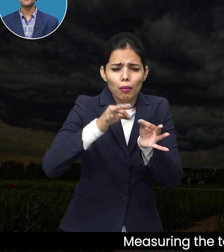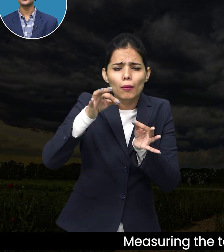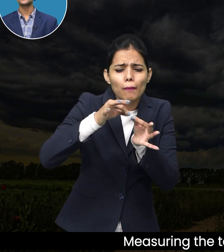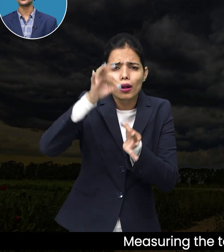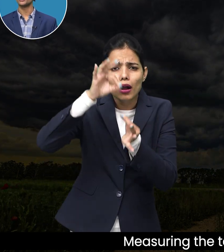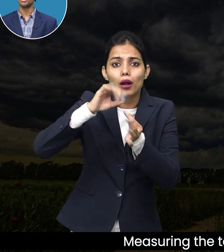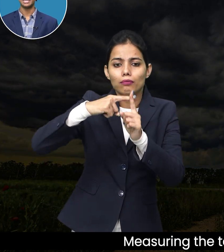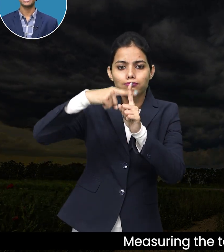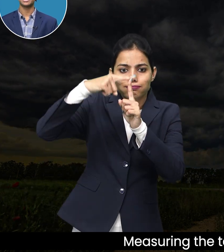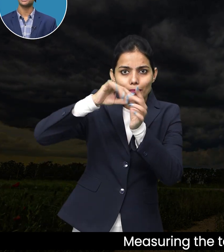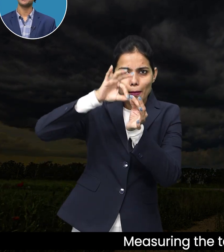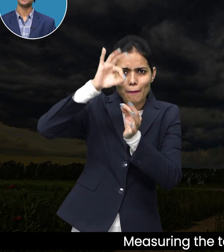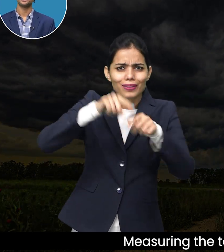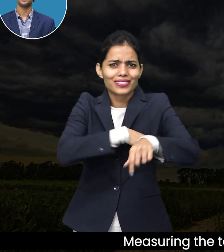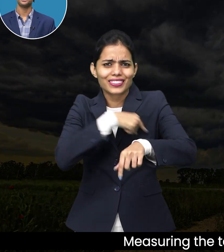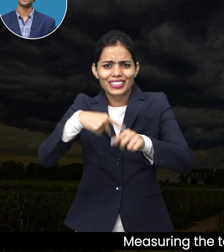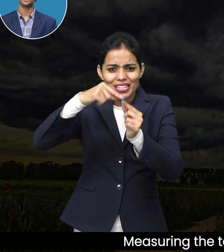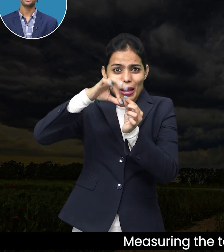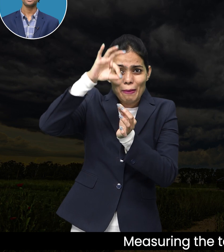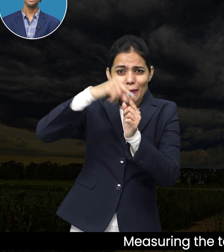Measuring the temperature of a place.